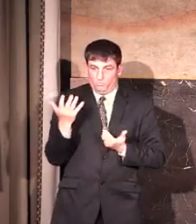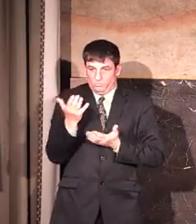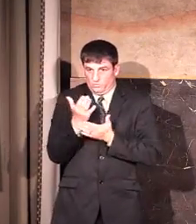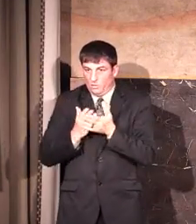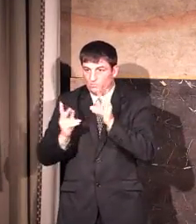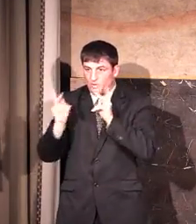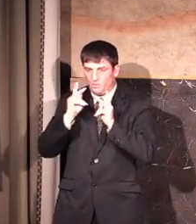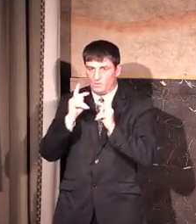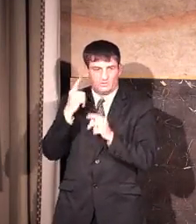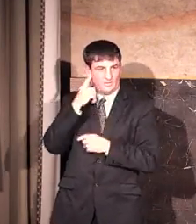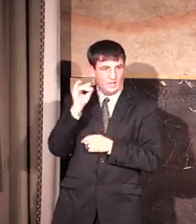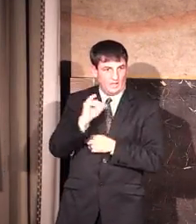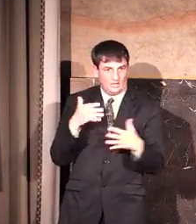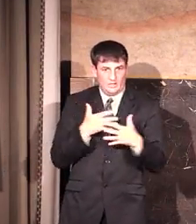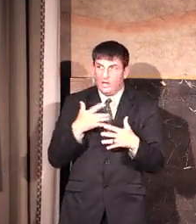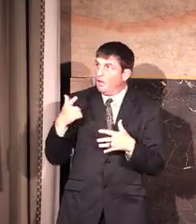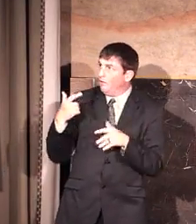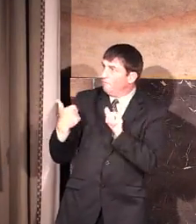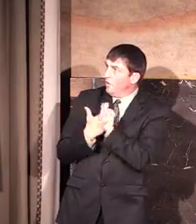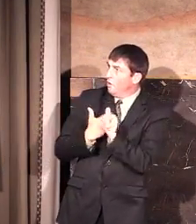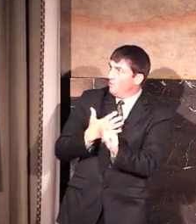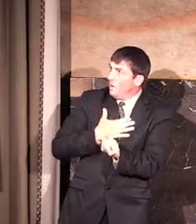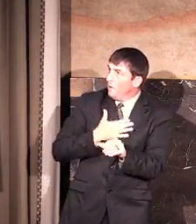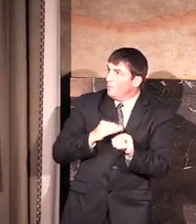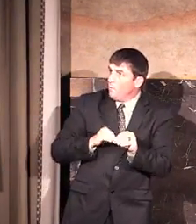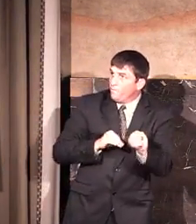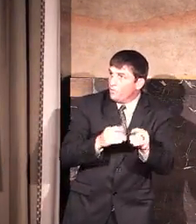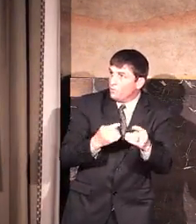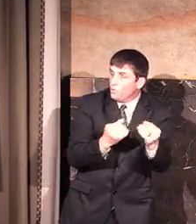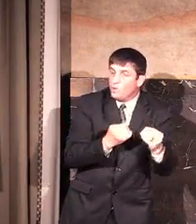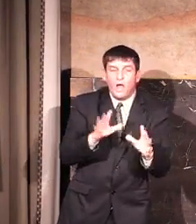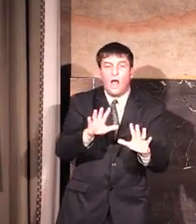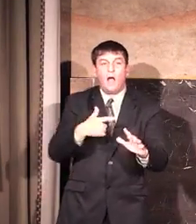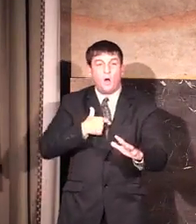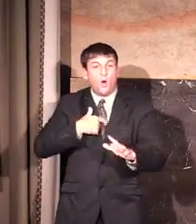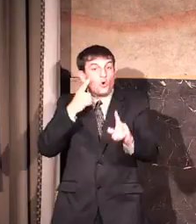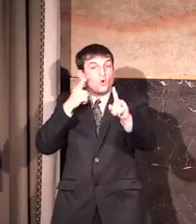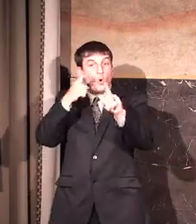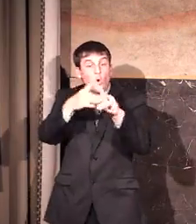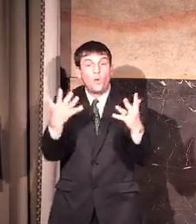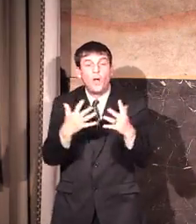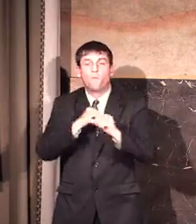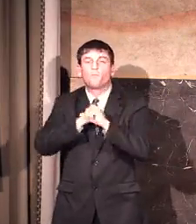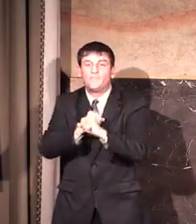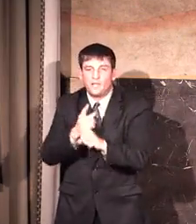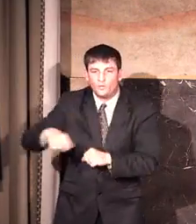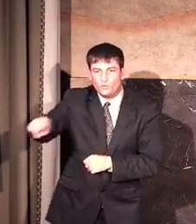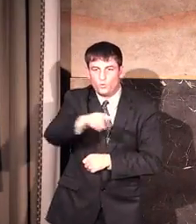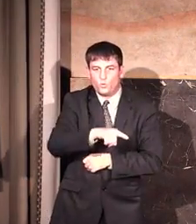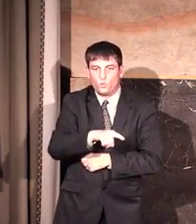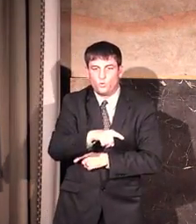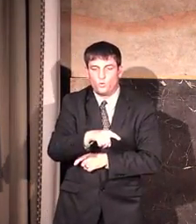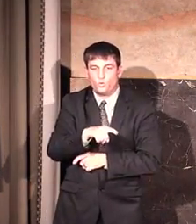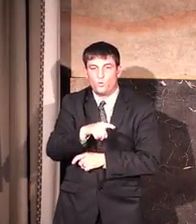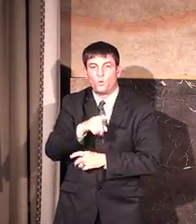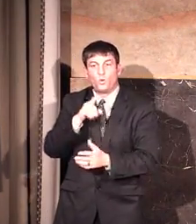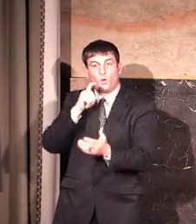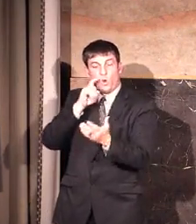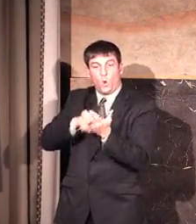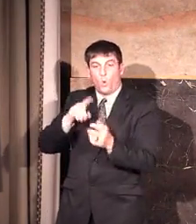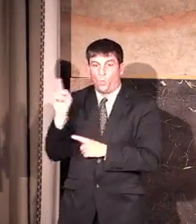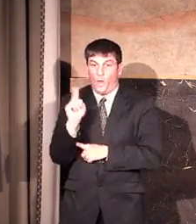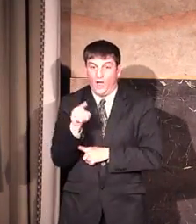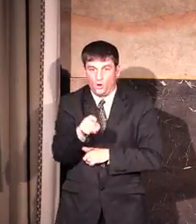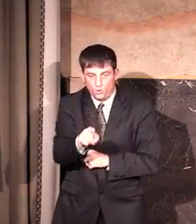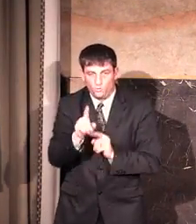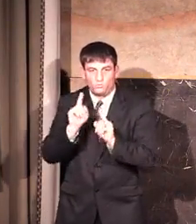sounds scary. People are tracking my movements. The goal here, though, is to help protect you. The goal here is to identify, were you at risk? And I would certainly want to